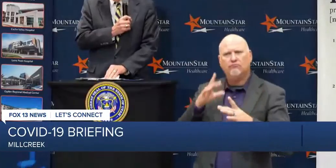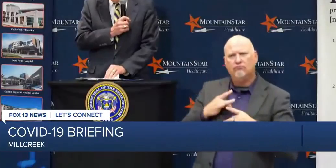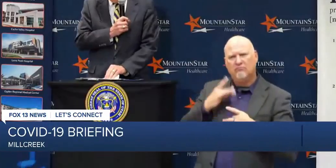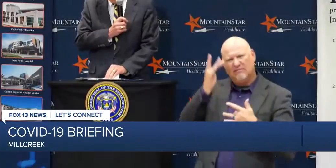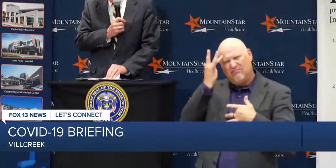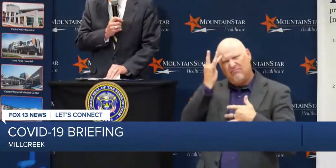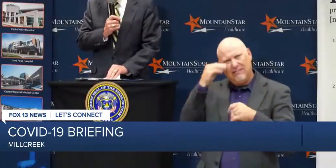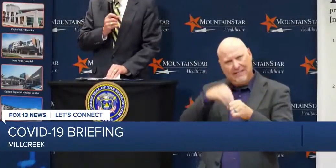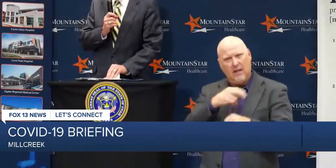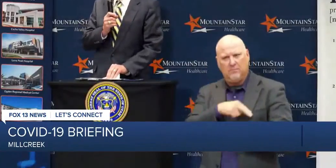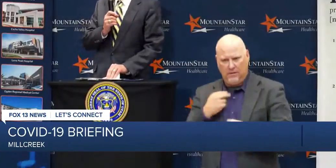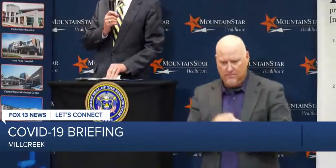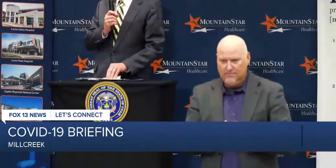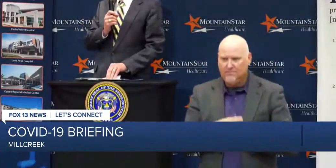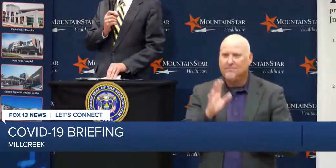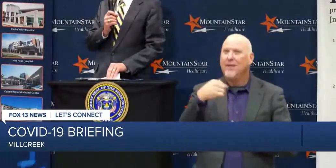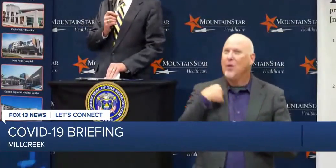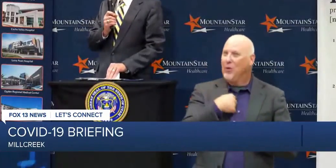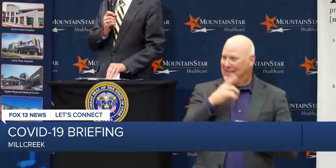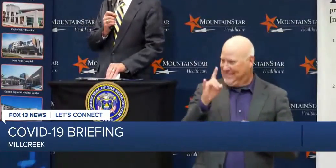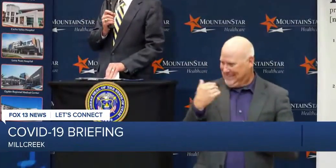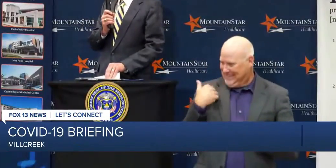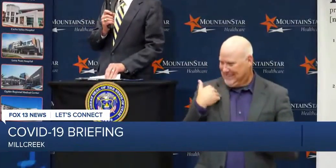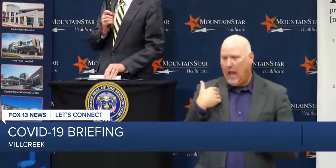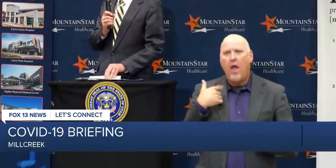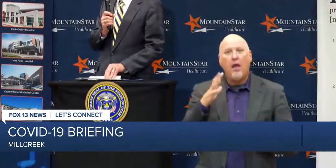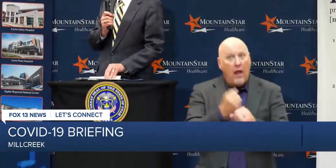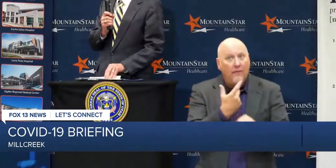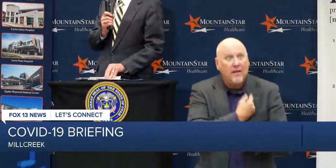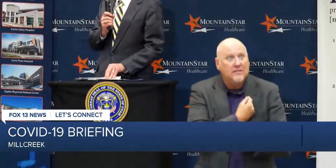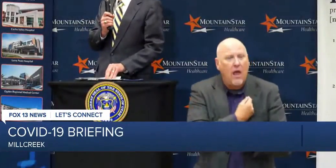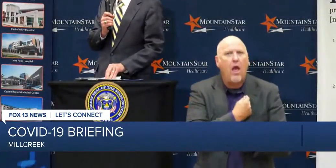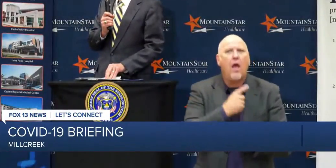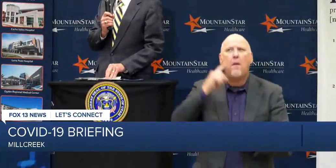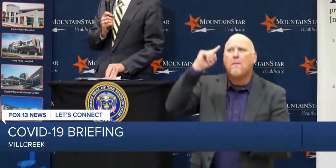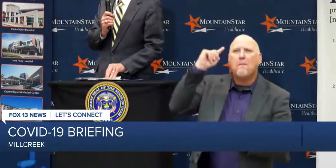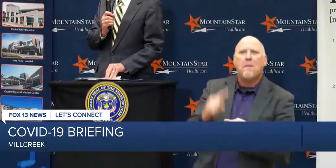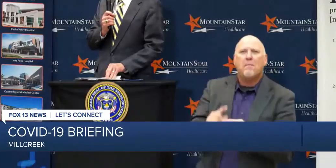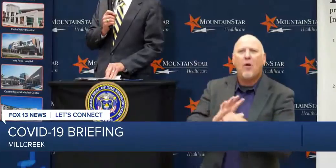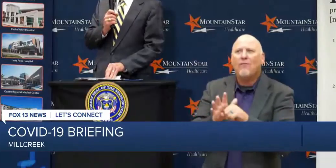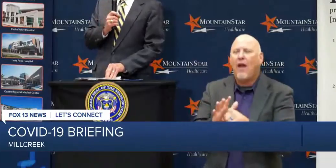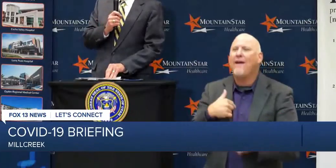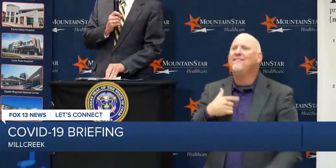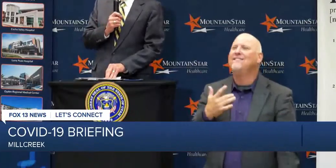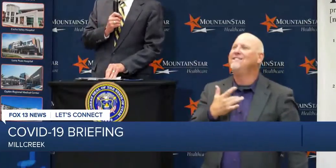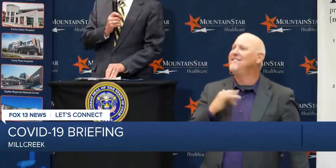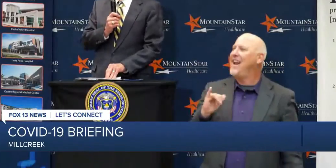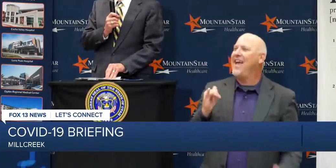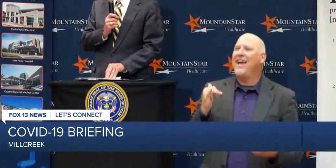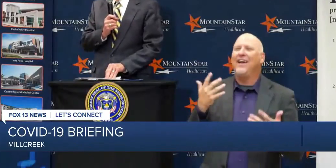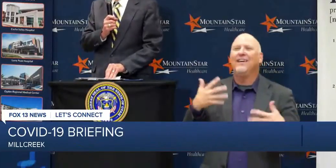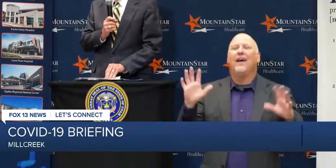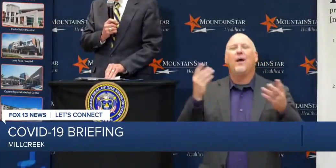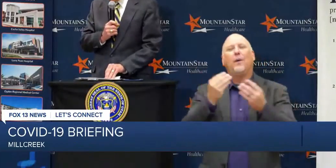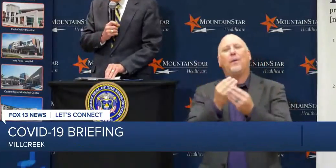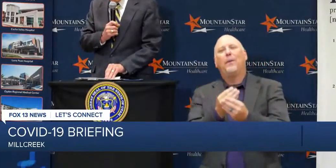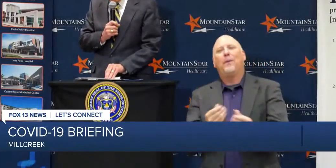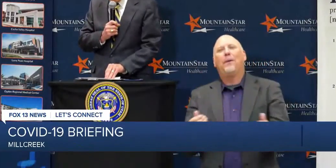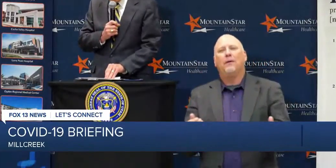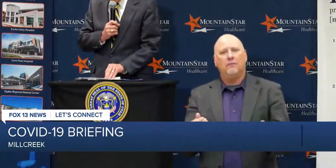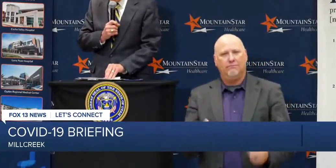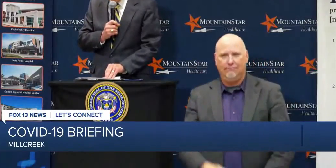hard. This time around, it's going to be better. But this time around, it's going to be